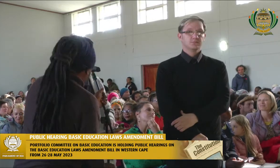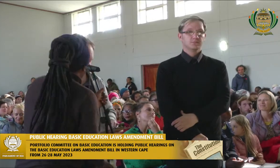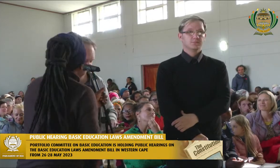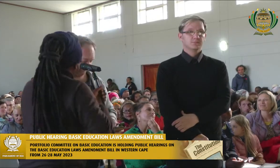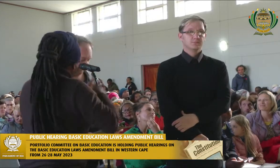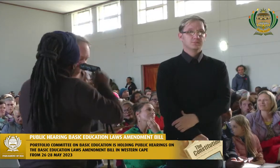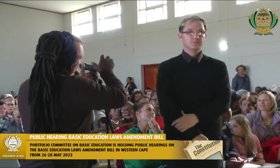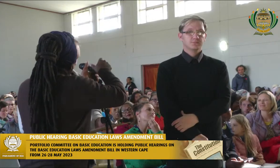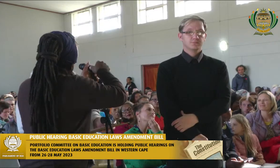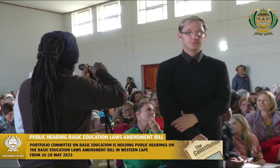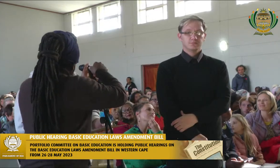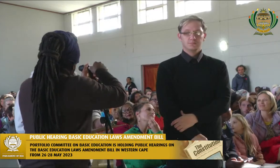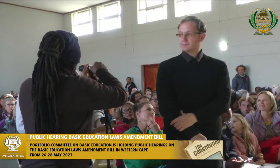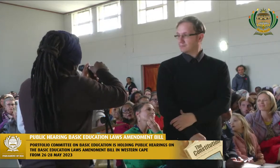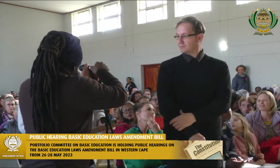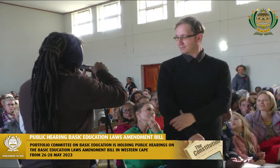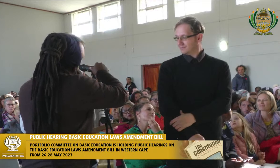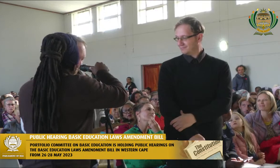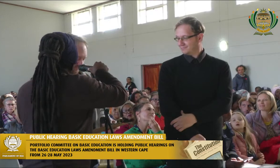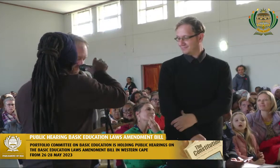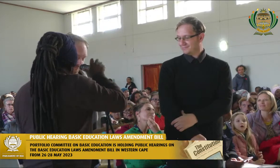Hi.